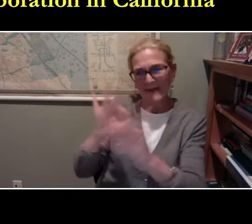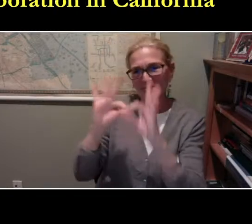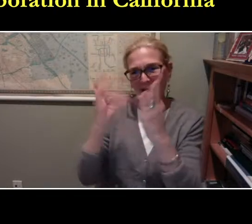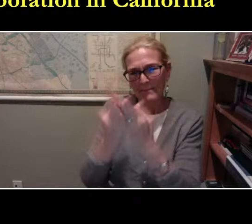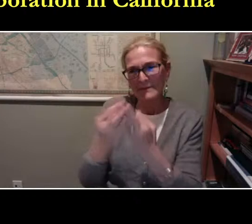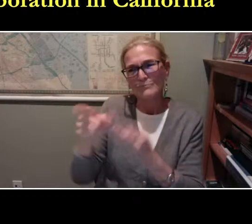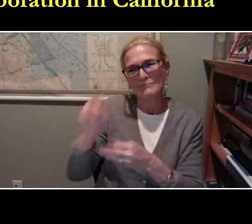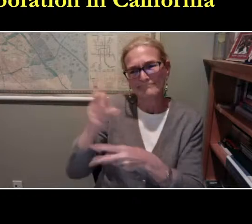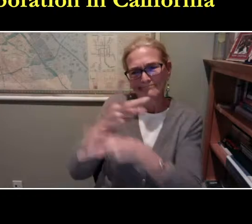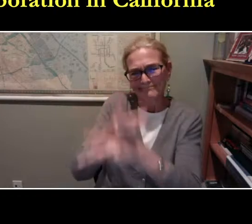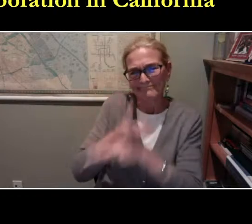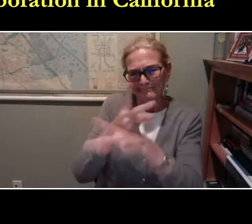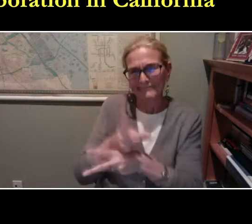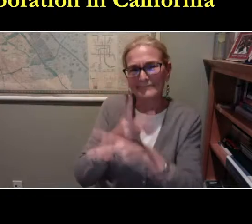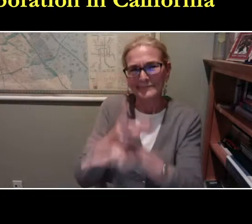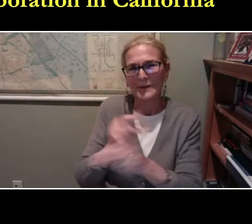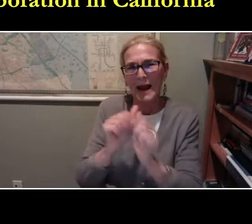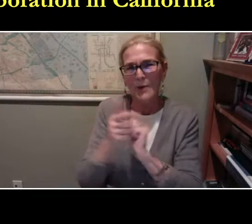instance,